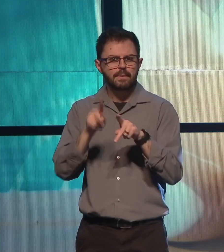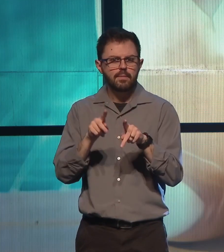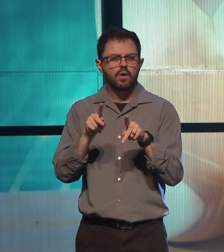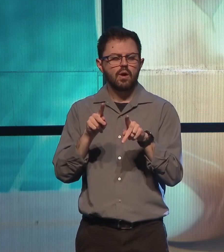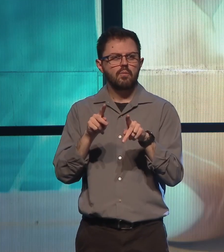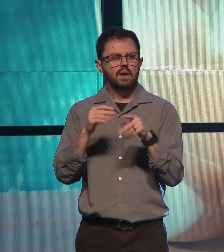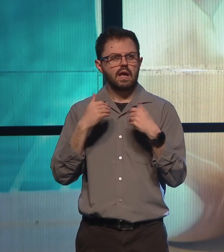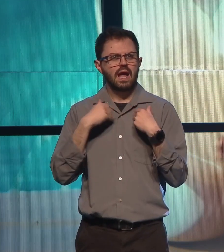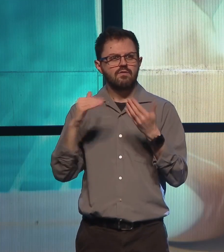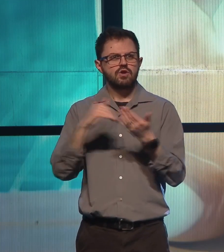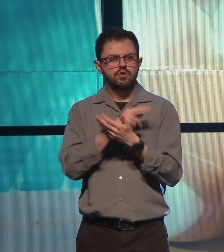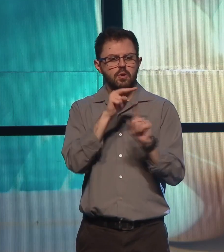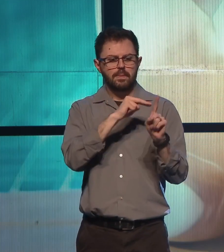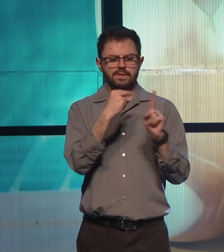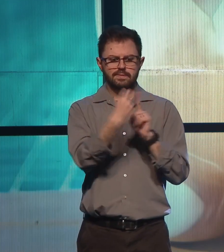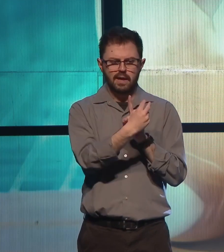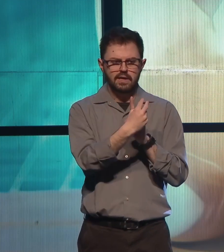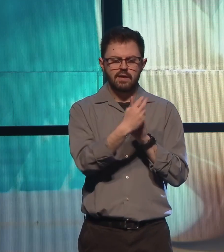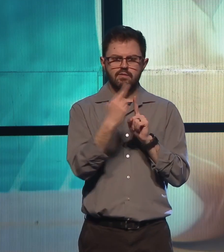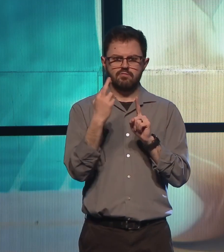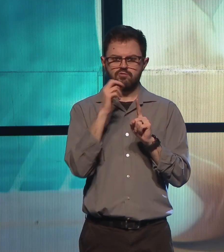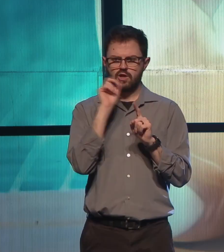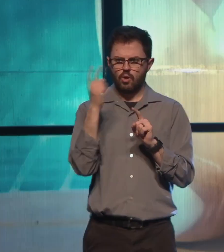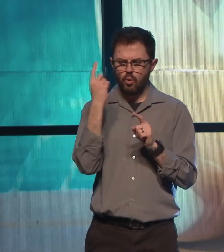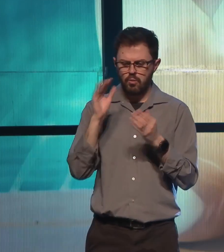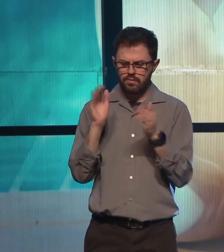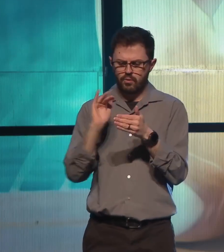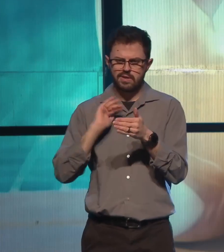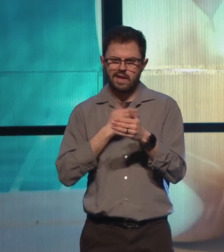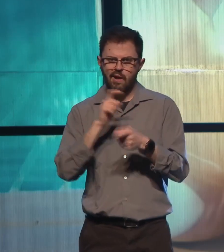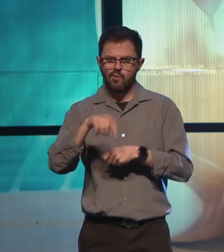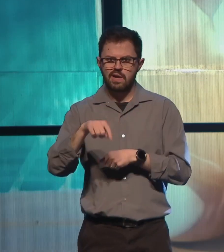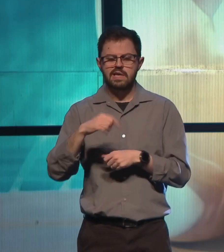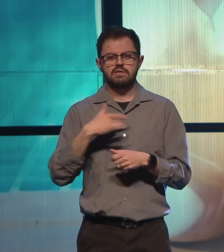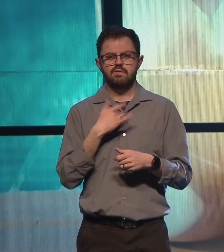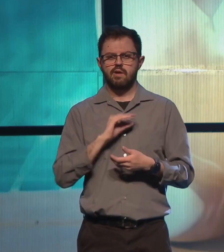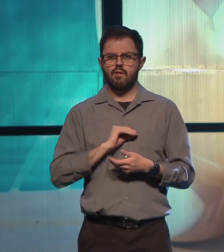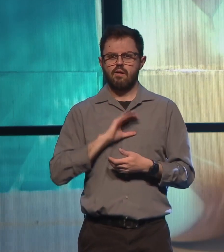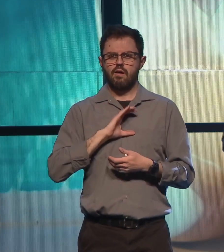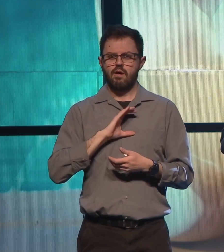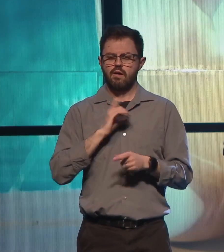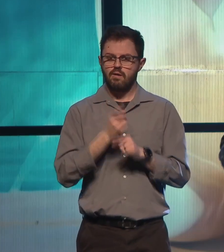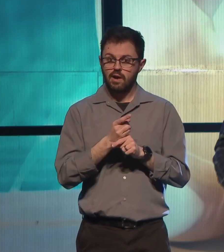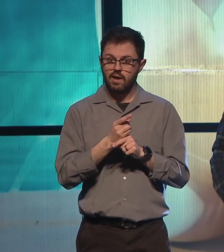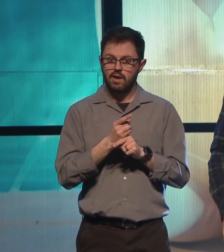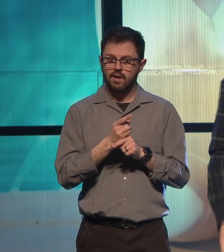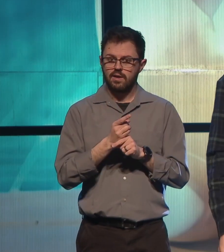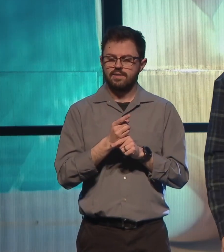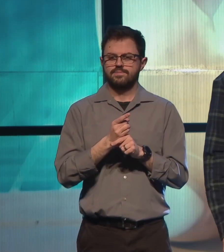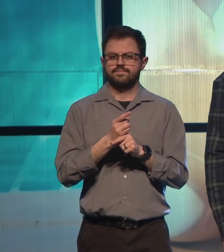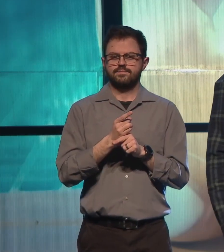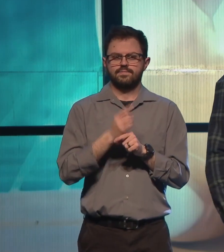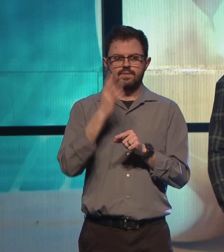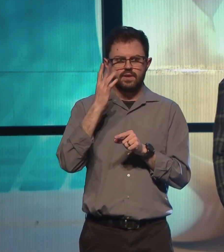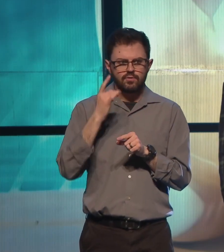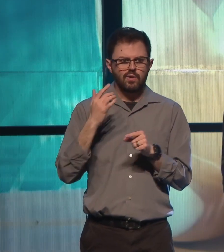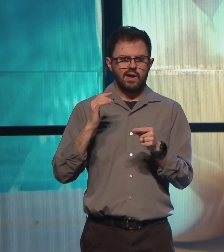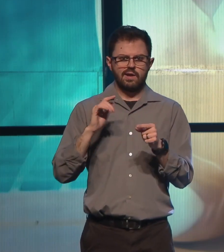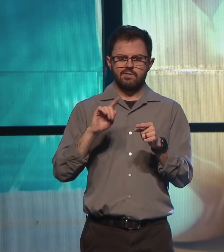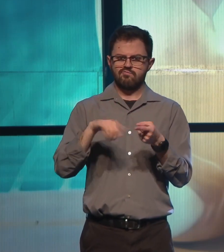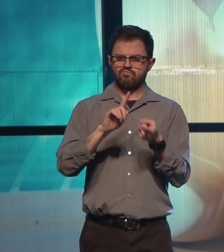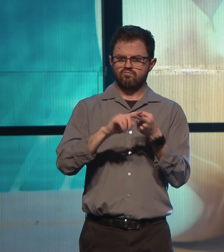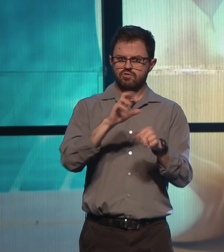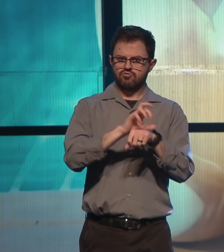perspective, and we start to see beyond our own needs, and we are refreshed, right? It's why so oftentimes when we do these trips and we go and